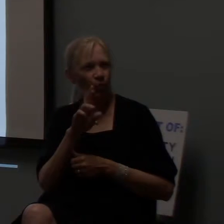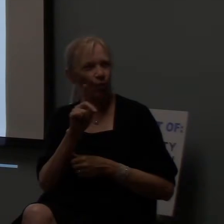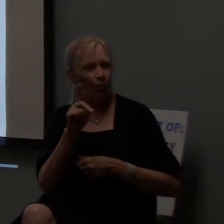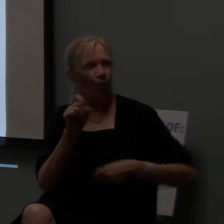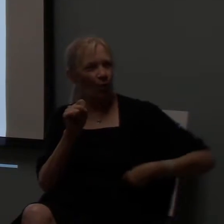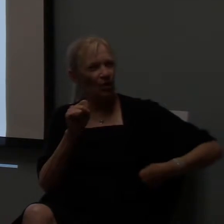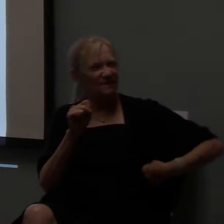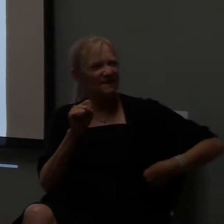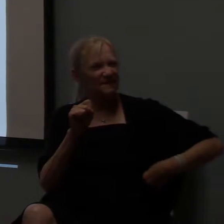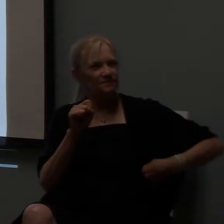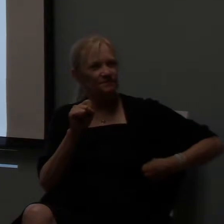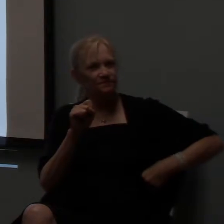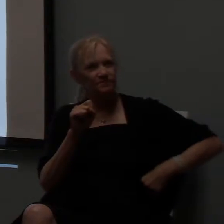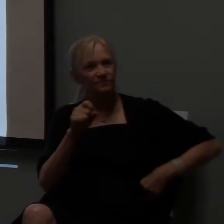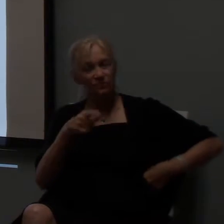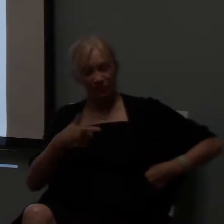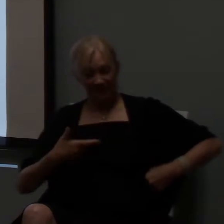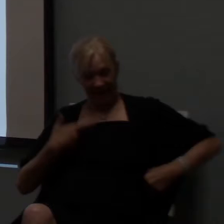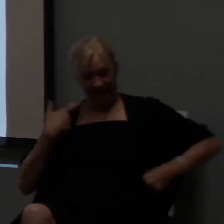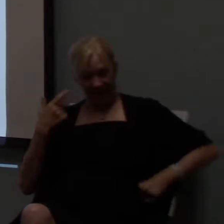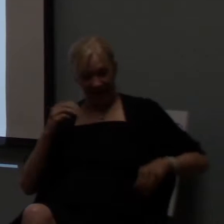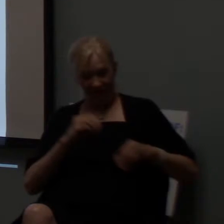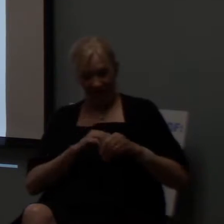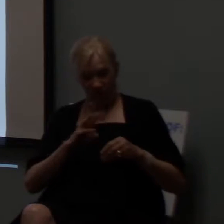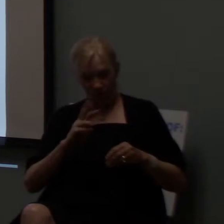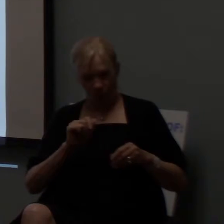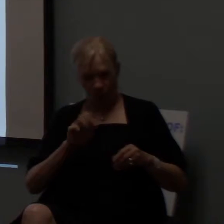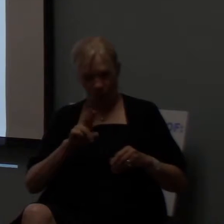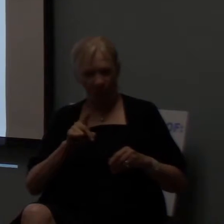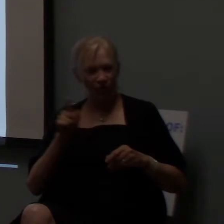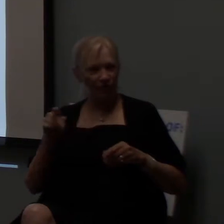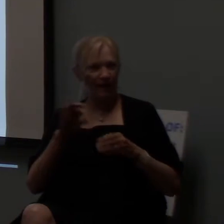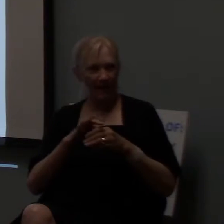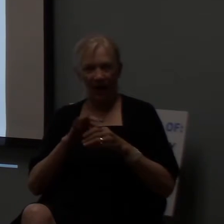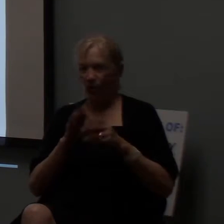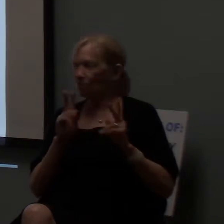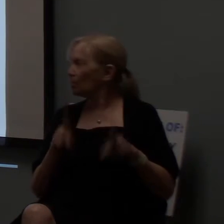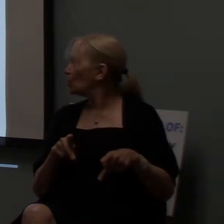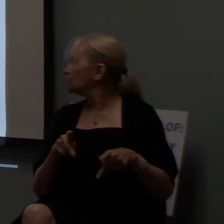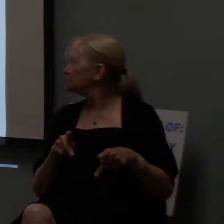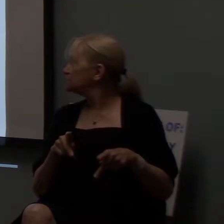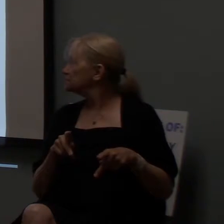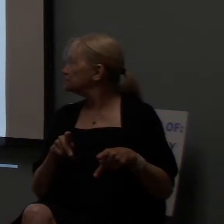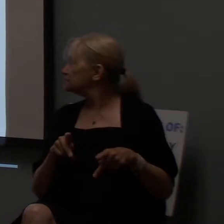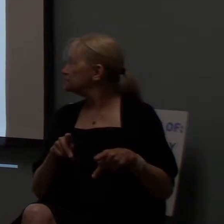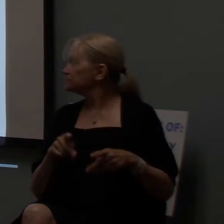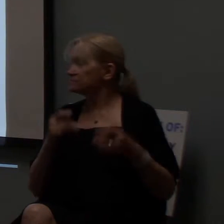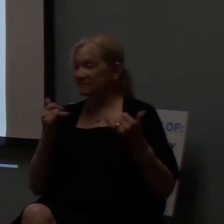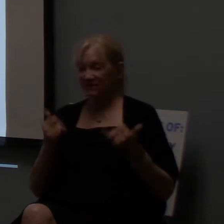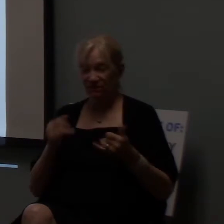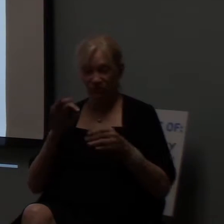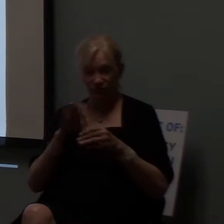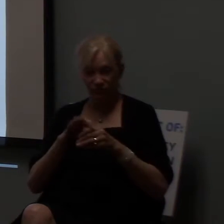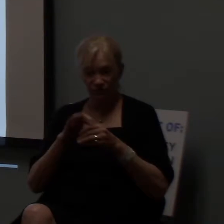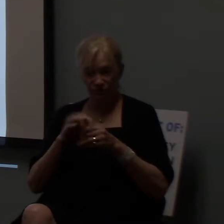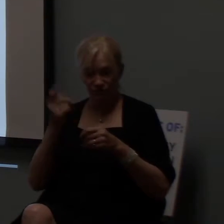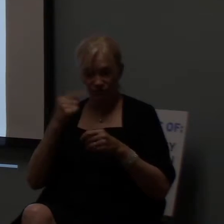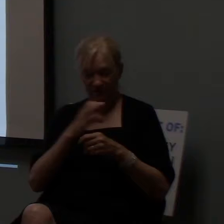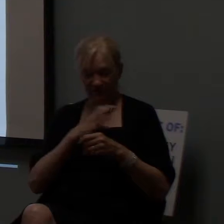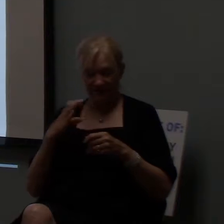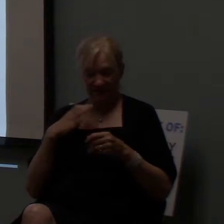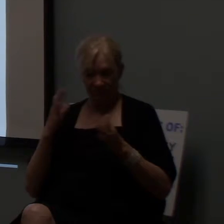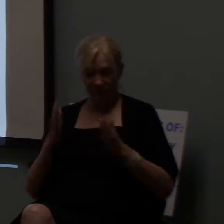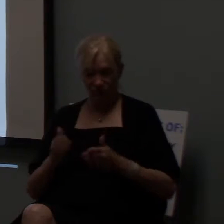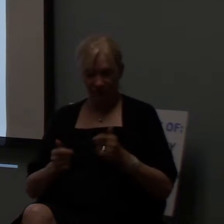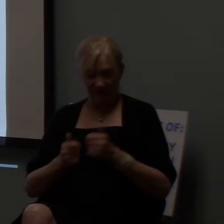what a ward means. You live in the ward, you elect the person from that ward. And now you get to vote for commissioners every 2 years because